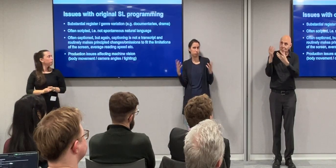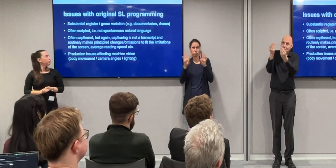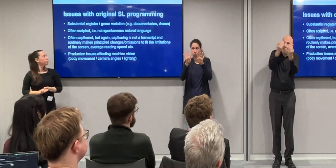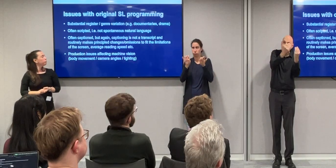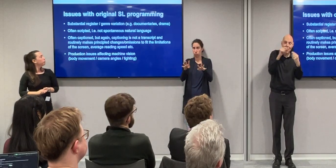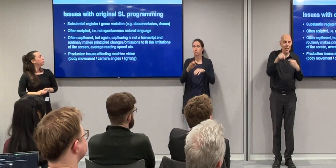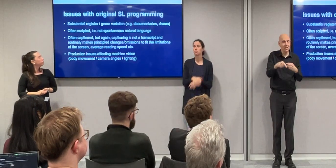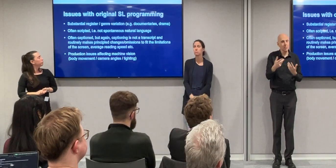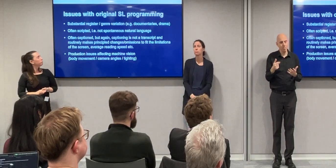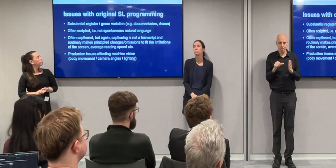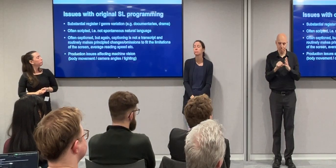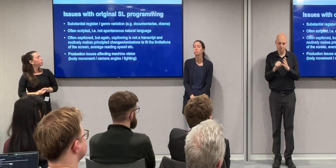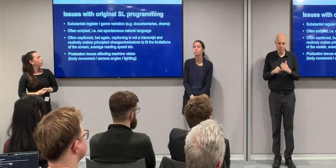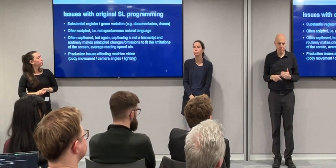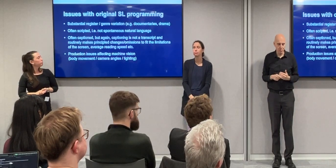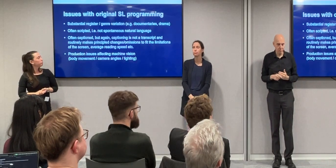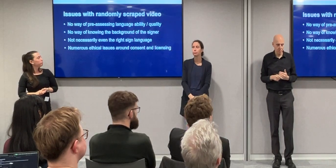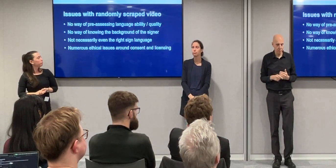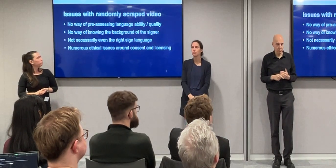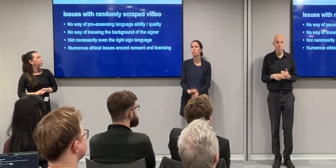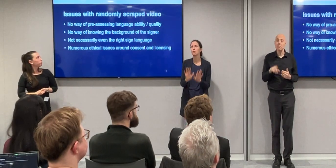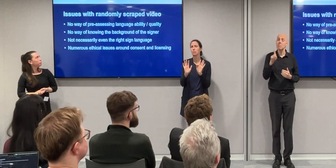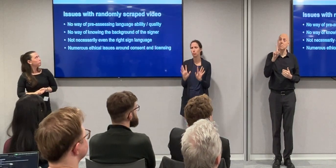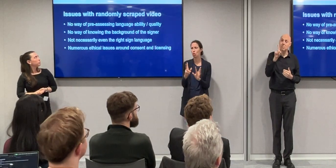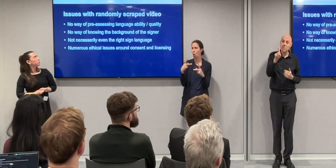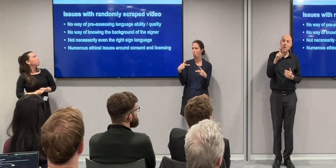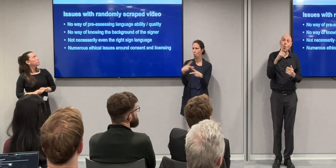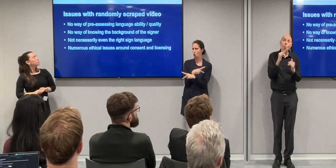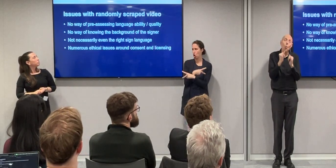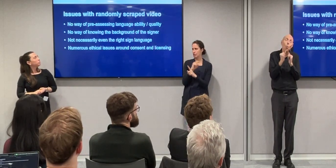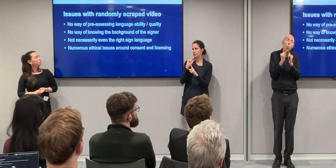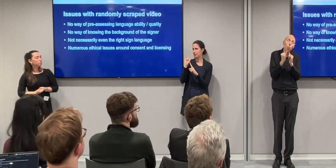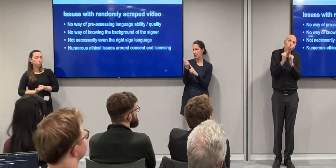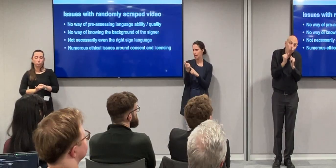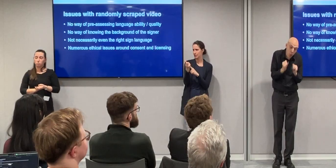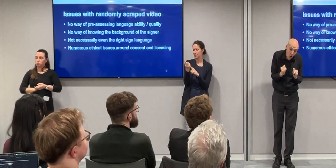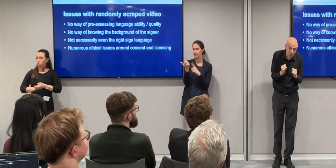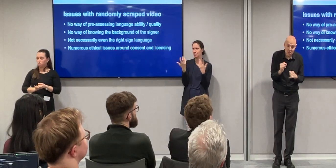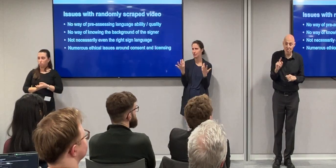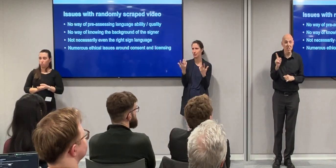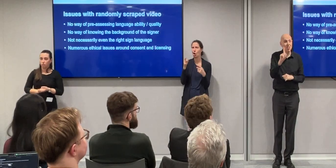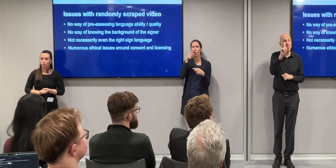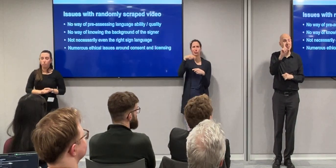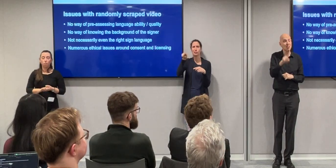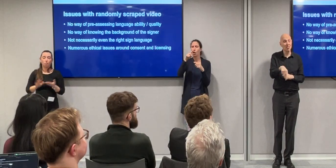So then I think worst case scenario, just